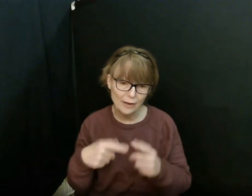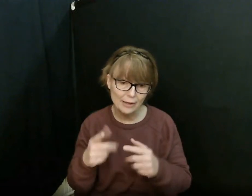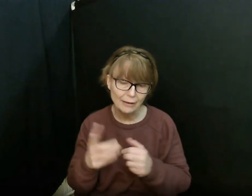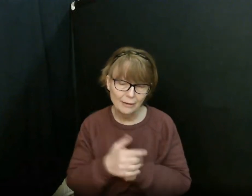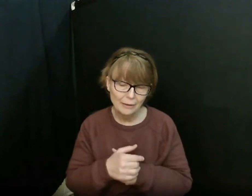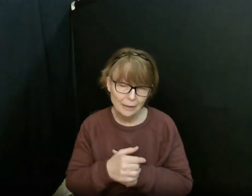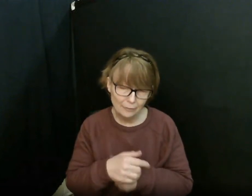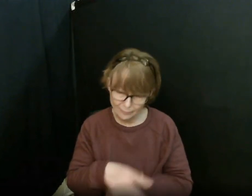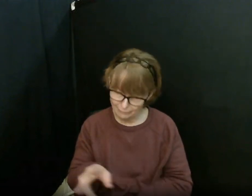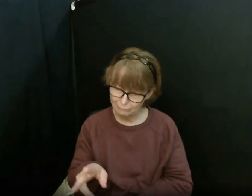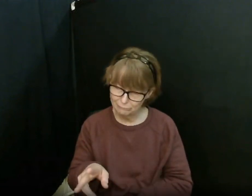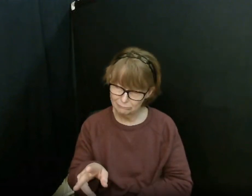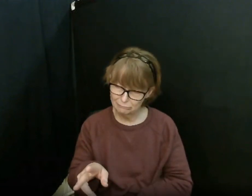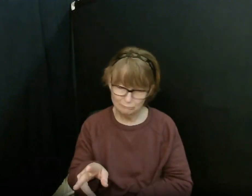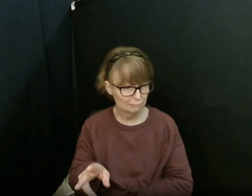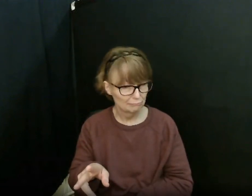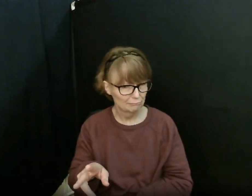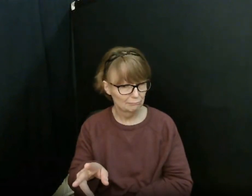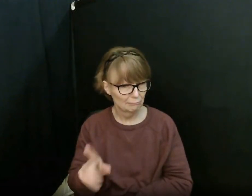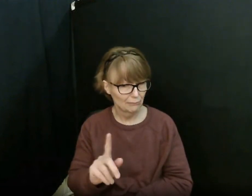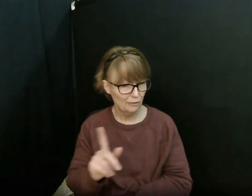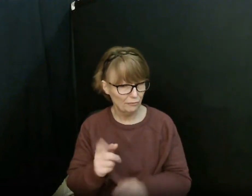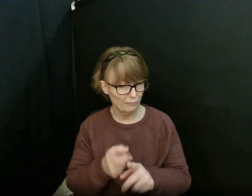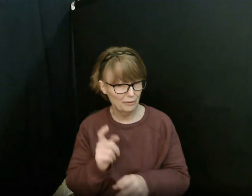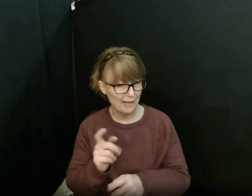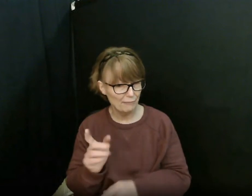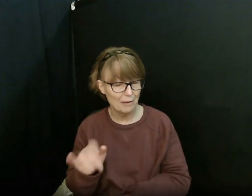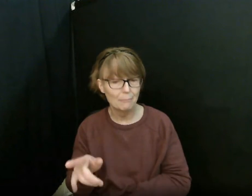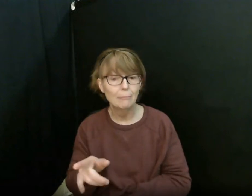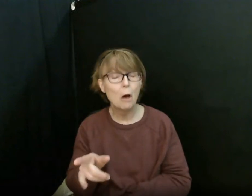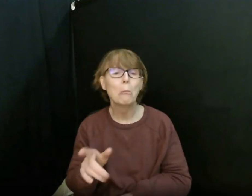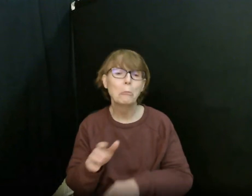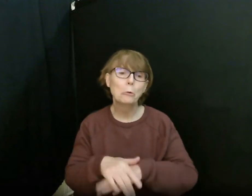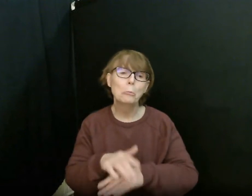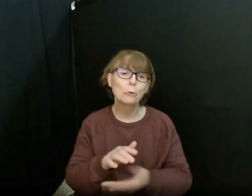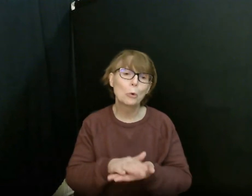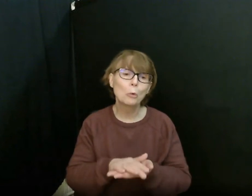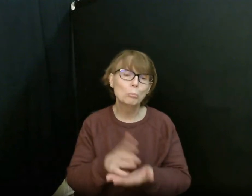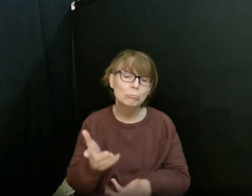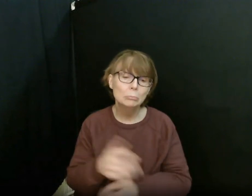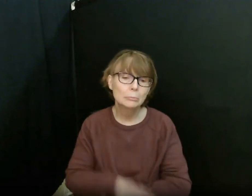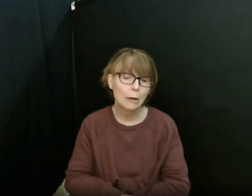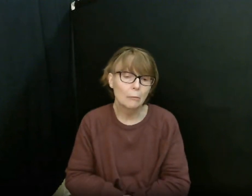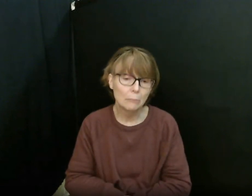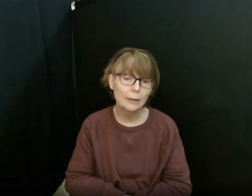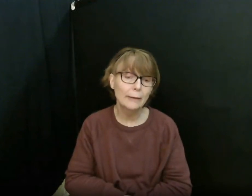signing. And it's just like, where did you learn that from? Oh, school. Oh, all right, there you